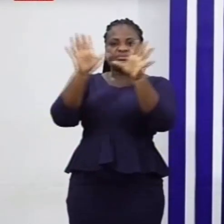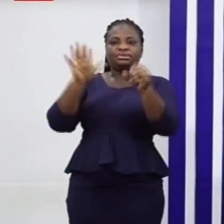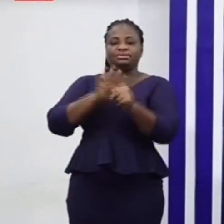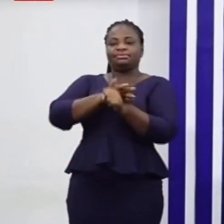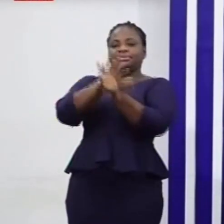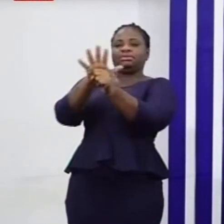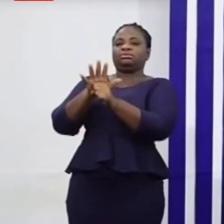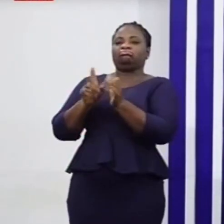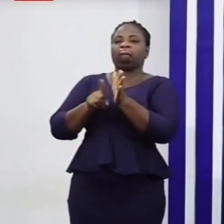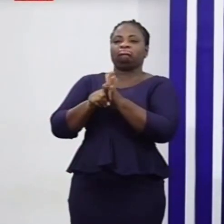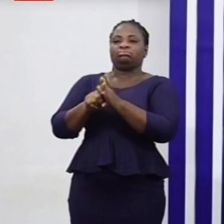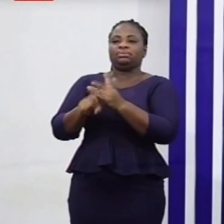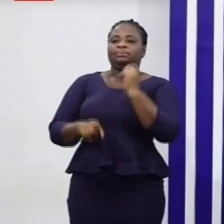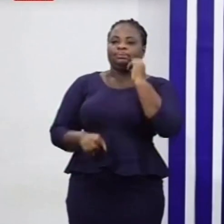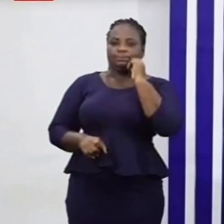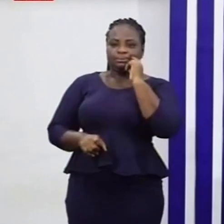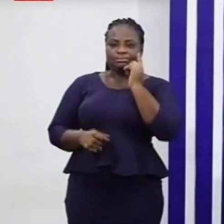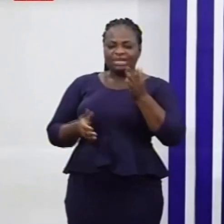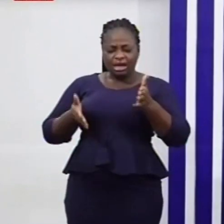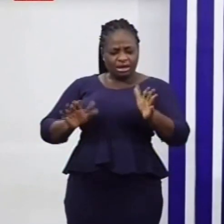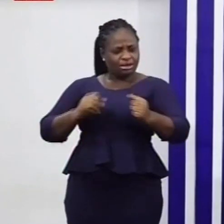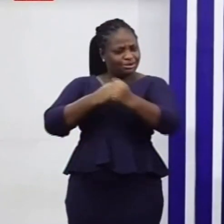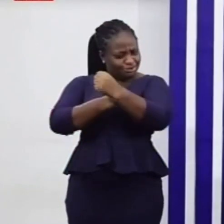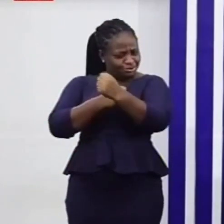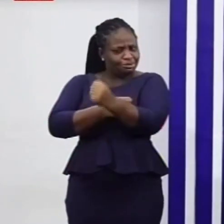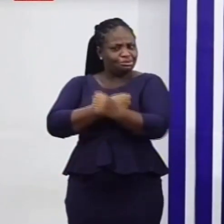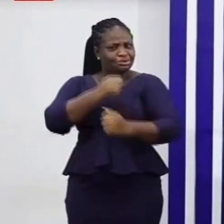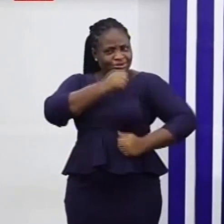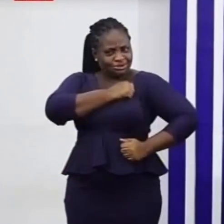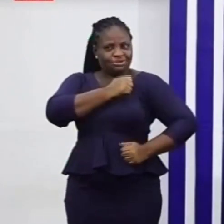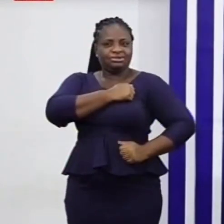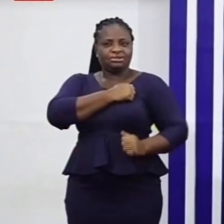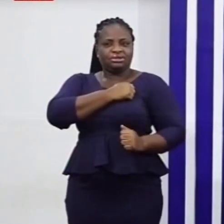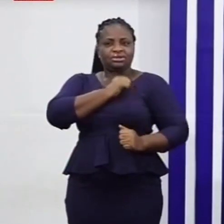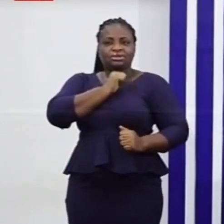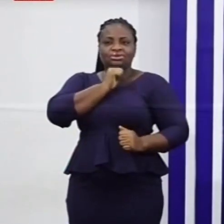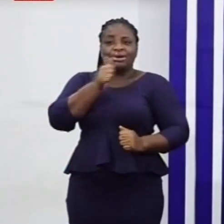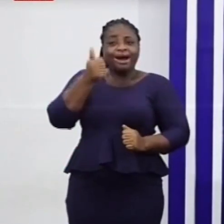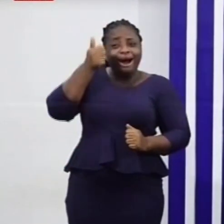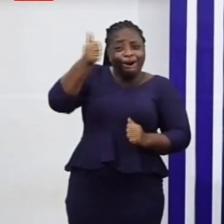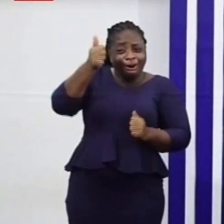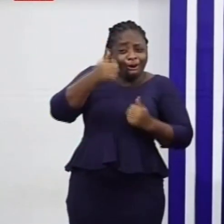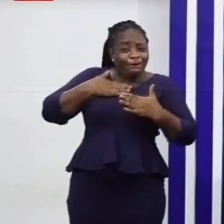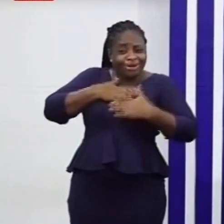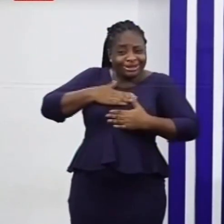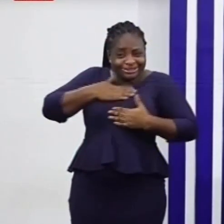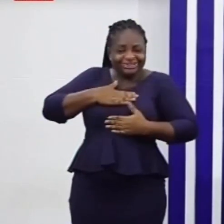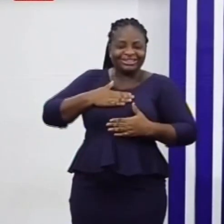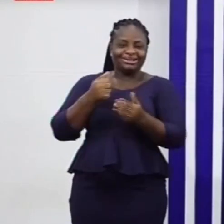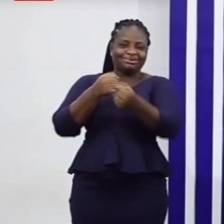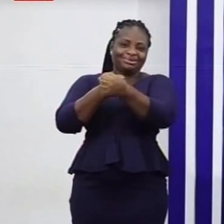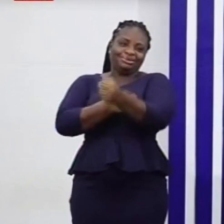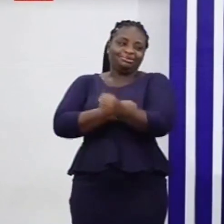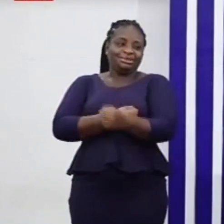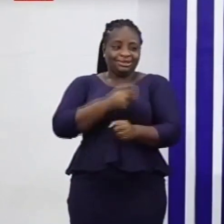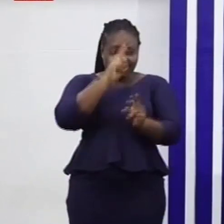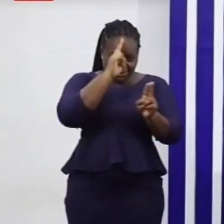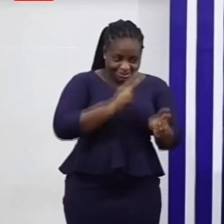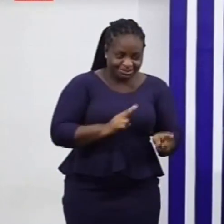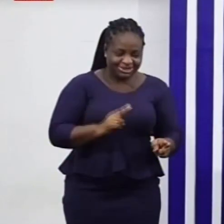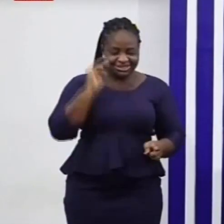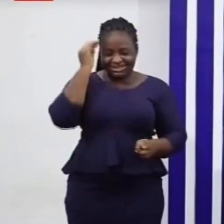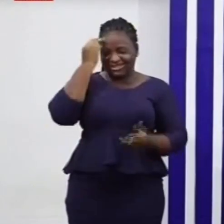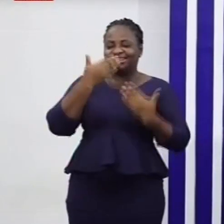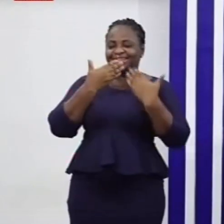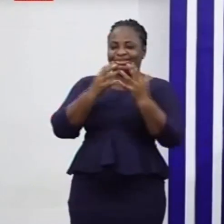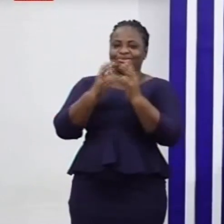pandemic. Let us support the soldiers in the field. It is in our own interest that we support them. Honorable Minister, thank you very much for